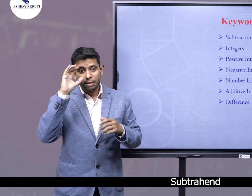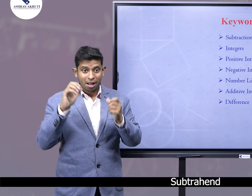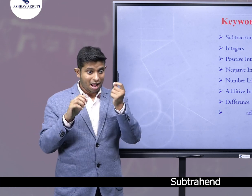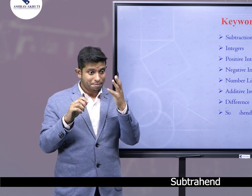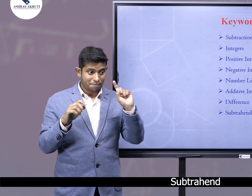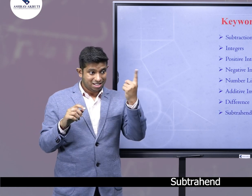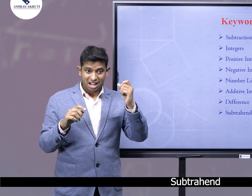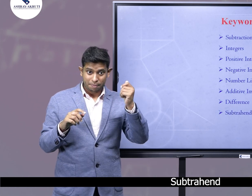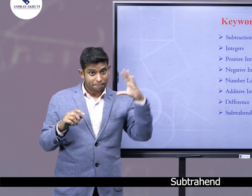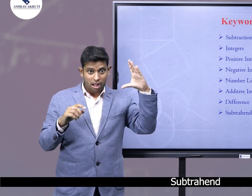subtrahend.